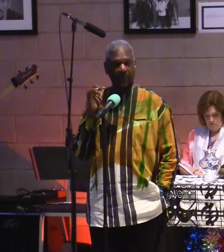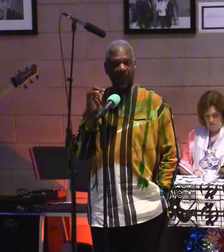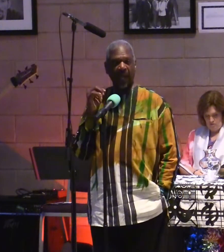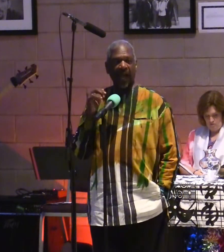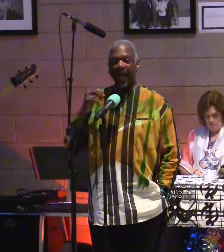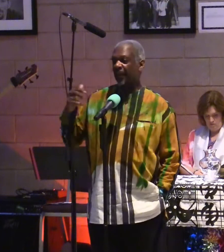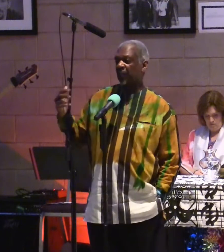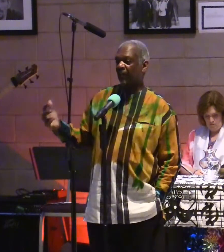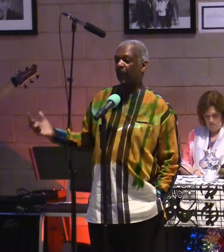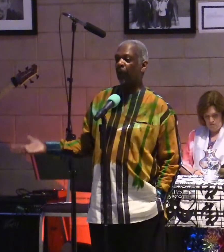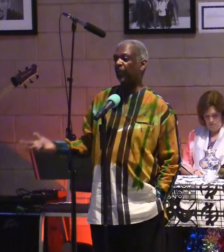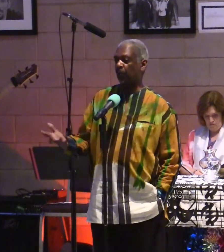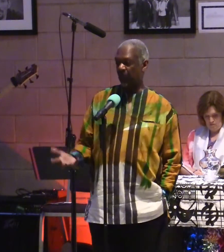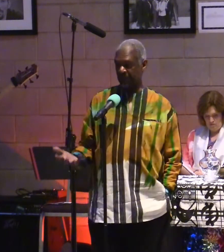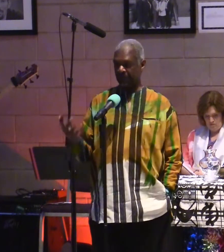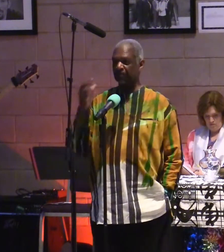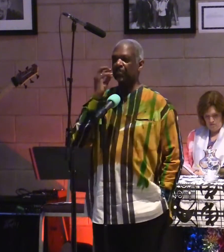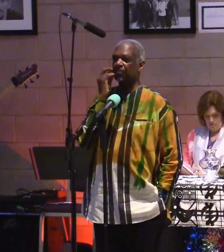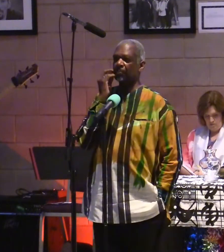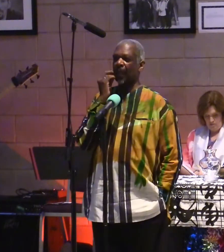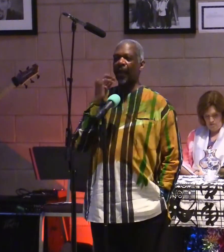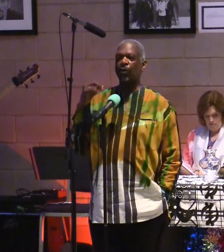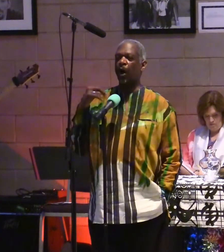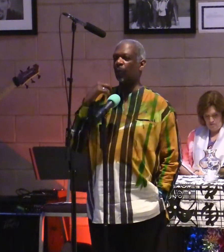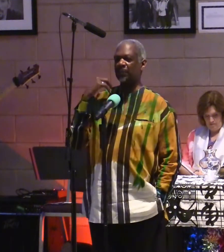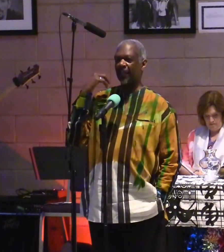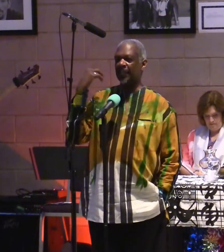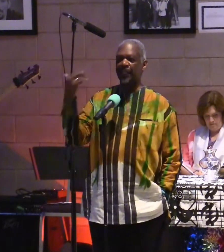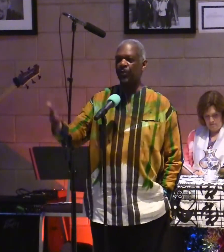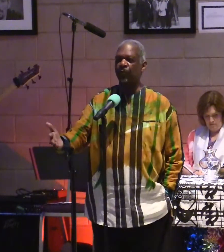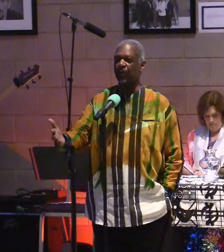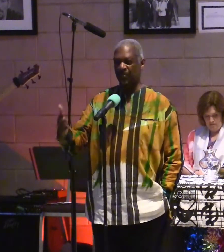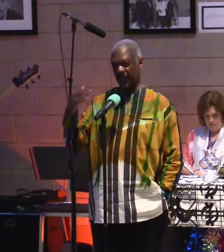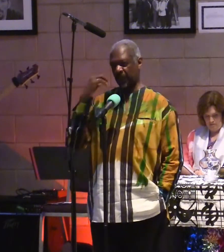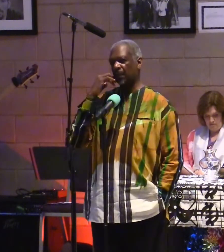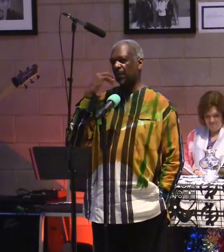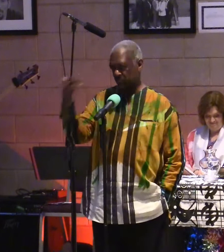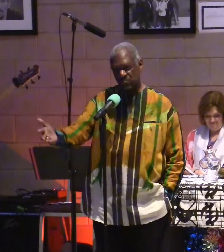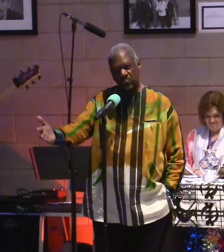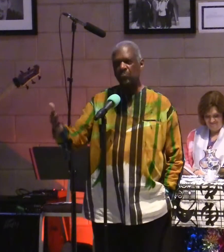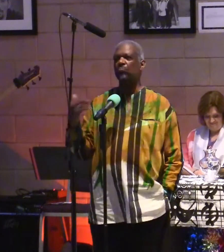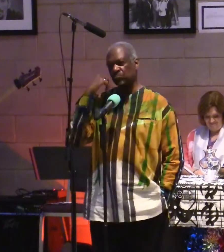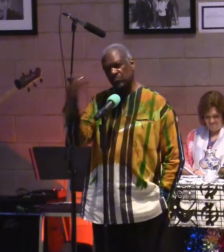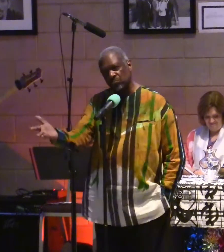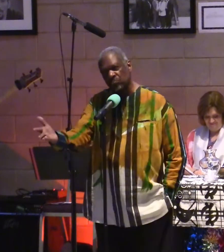room. I actually have a portable one. I don't always make it in the room, but